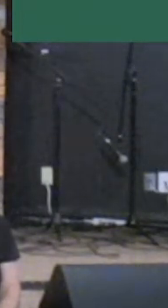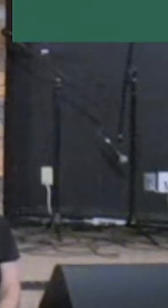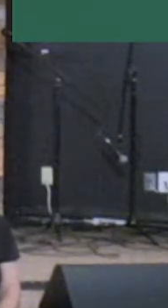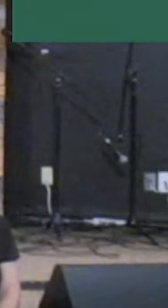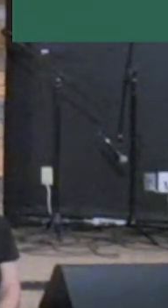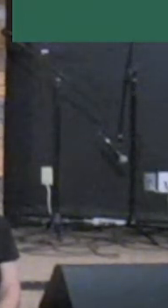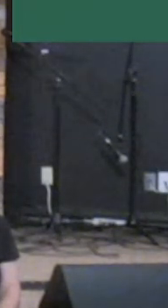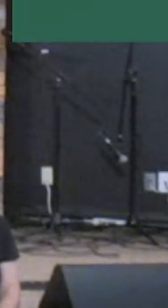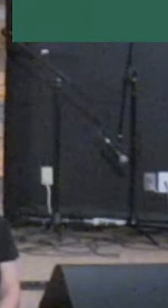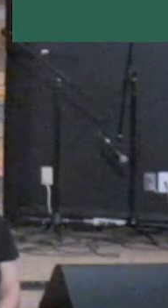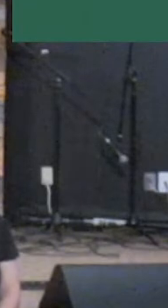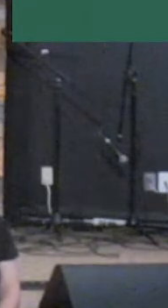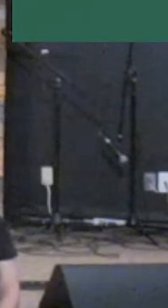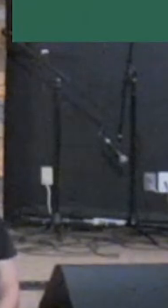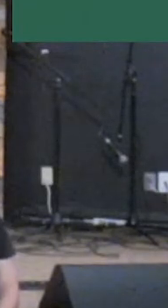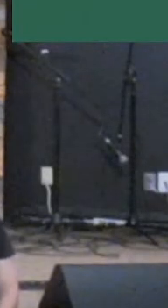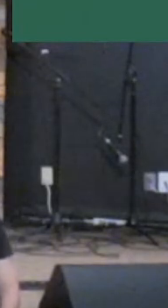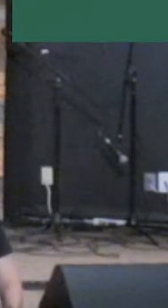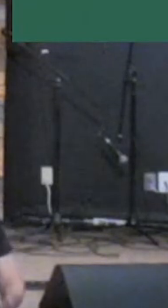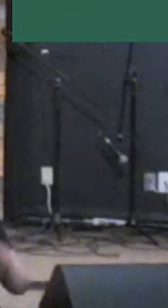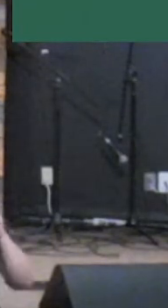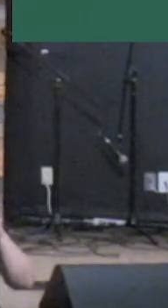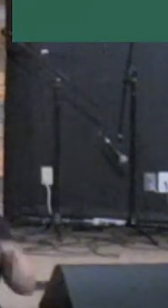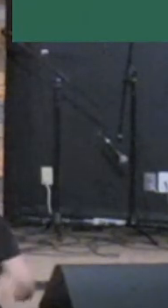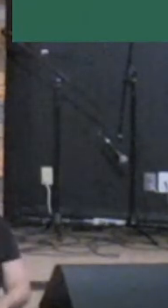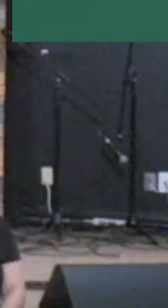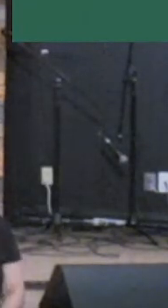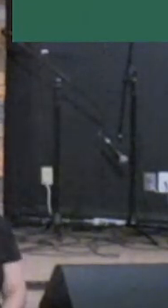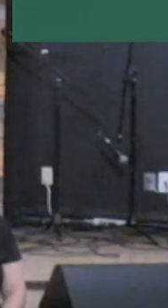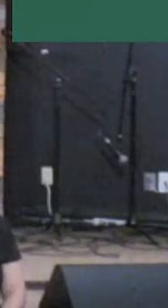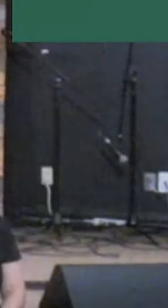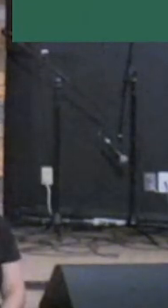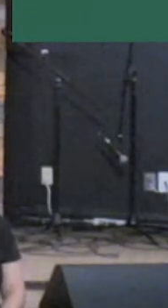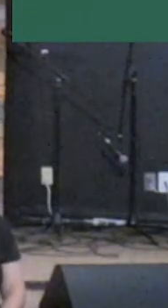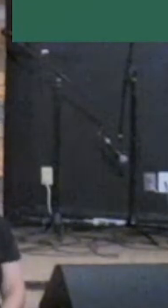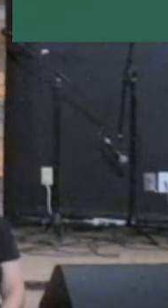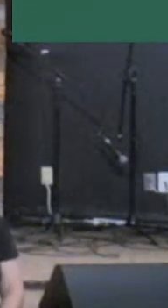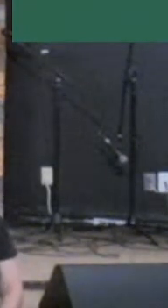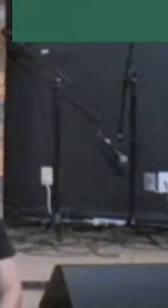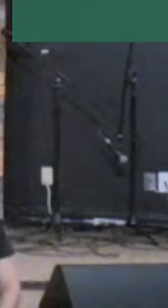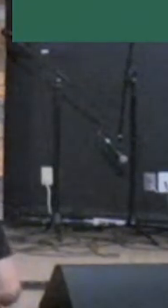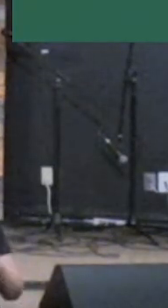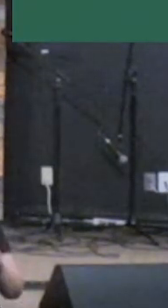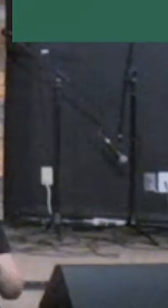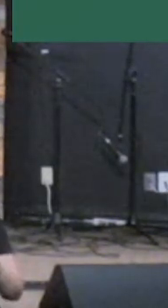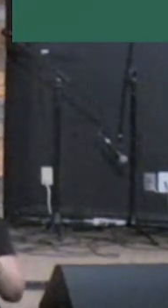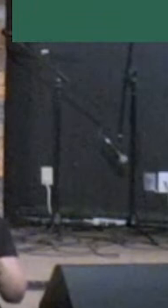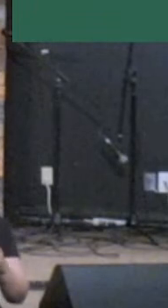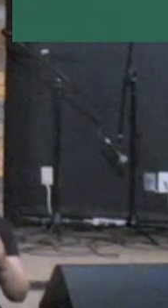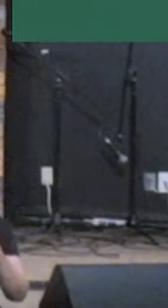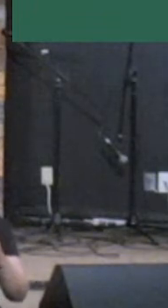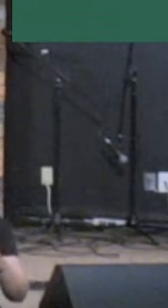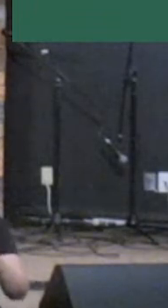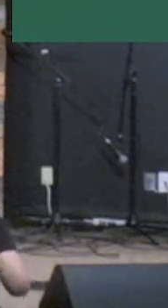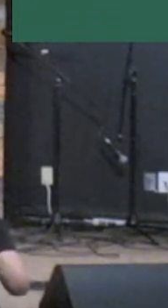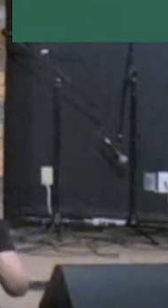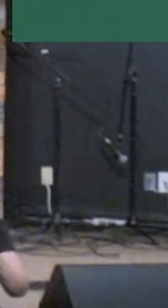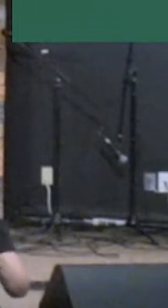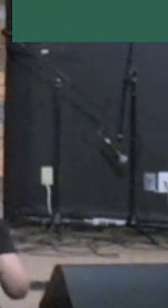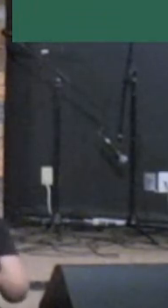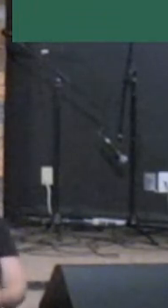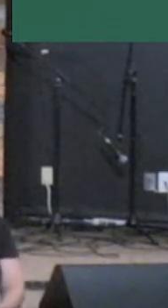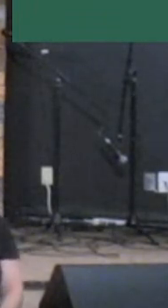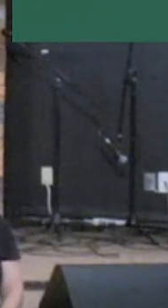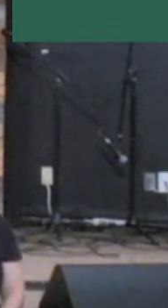here's this then he blessed Joseph and said May the god before whom my fathers my my